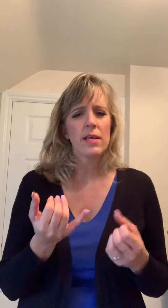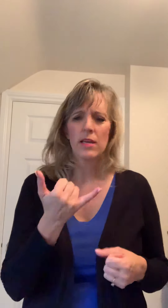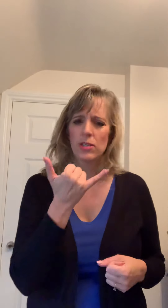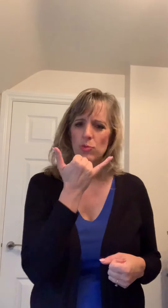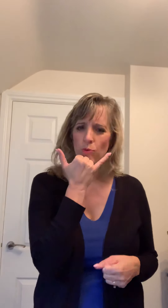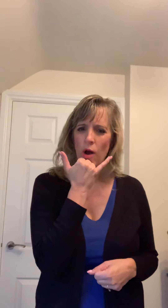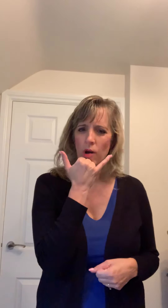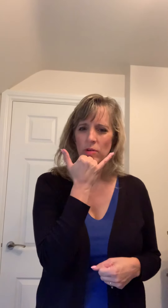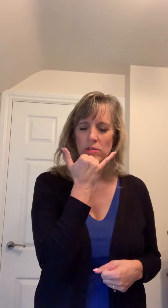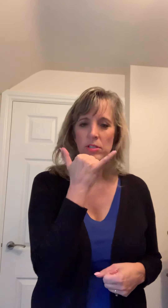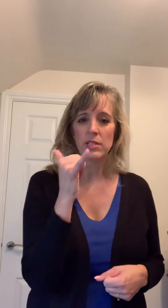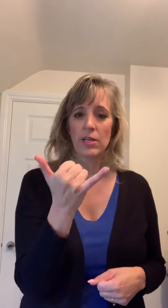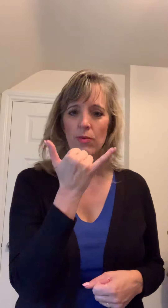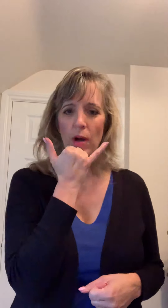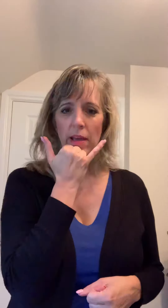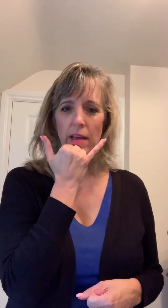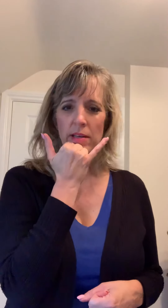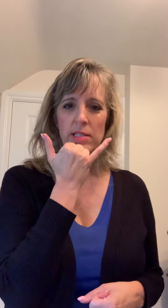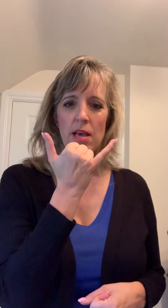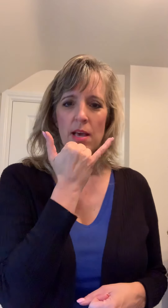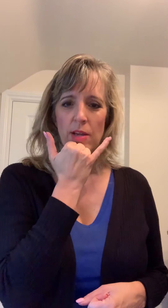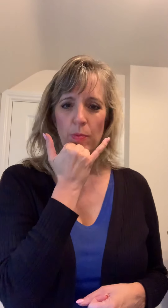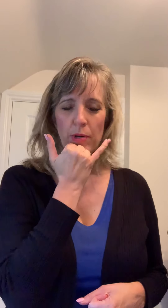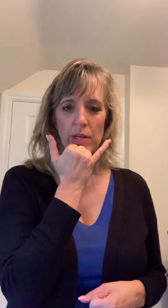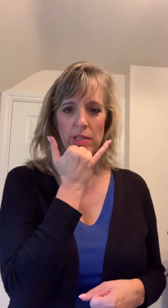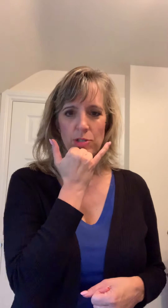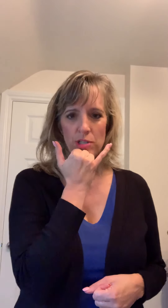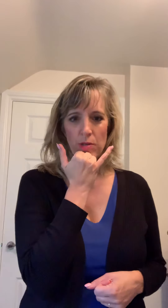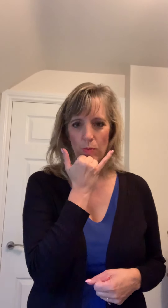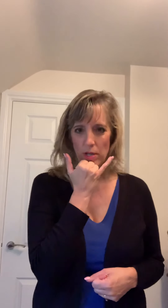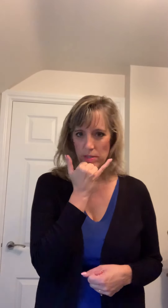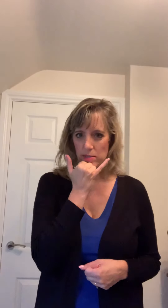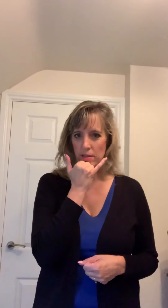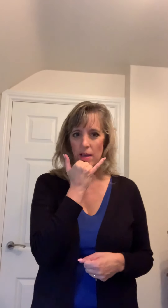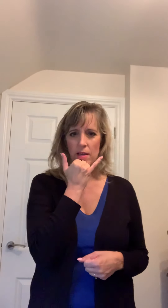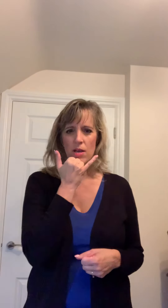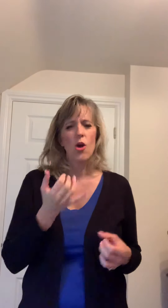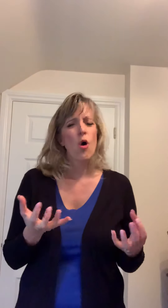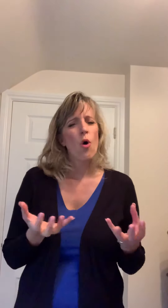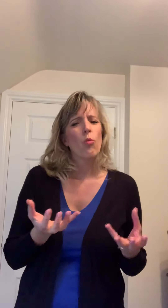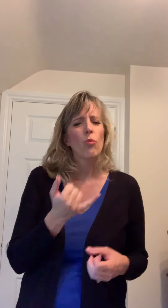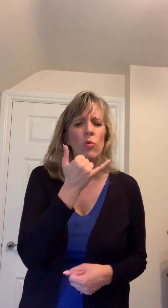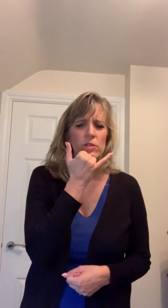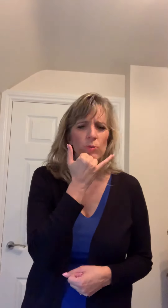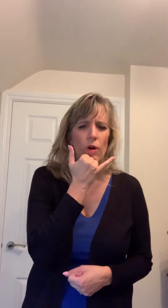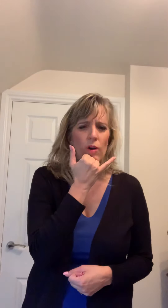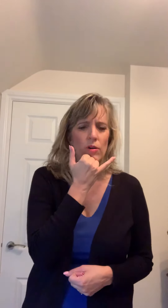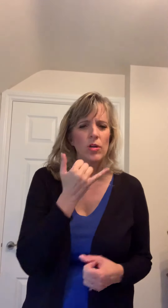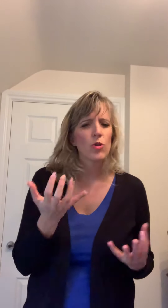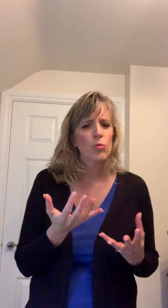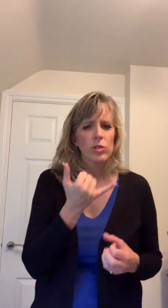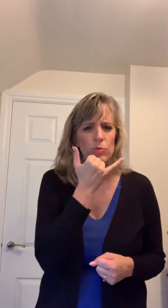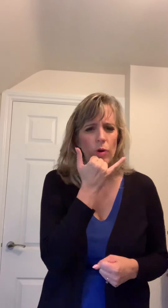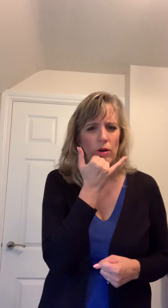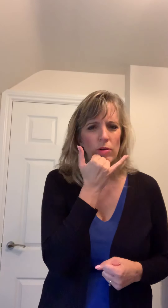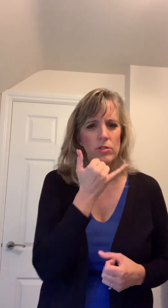is wrong. So you take your right hand and you put it at your chin once, okay? What's wrong? What's wrong? So